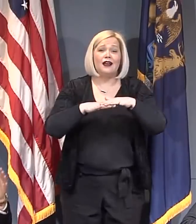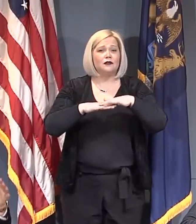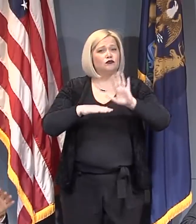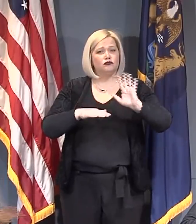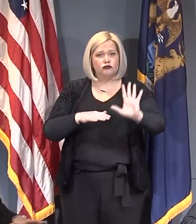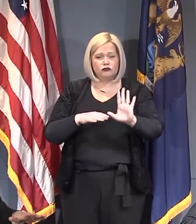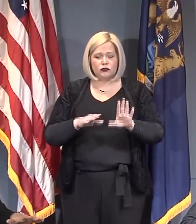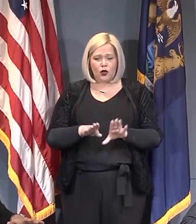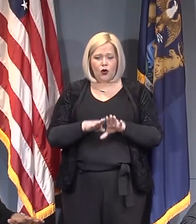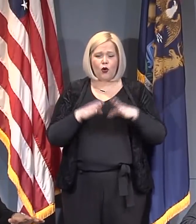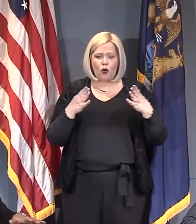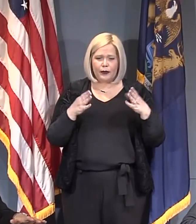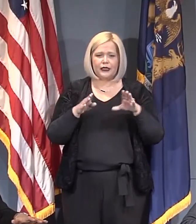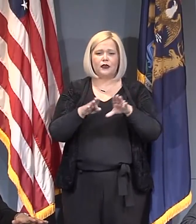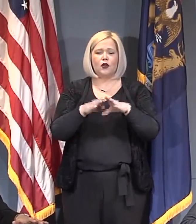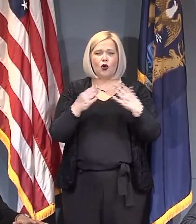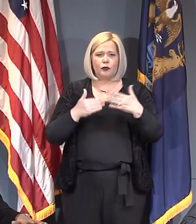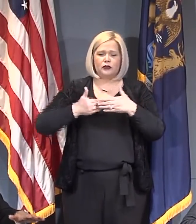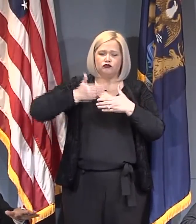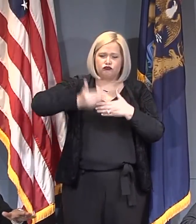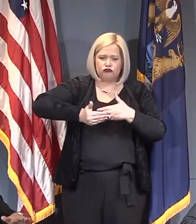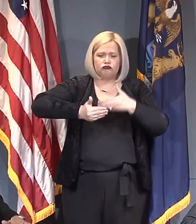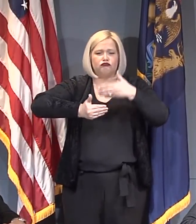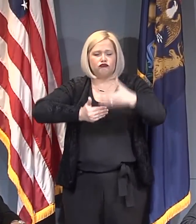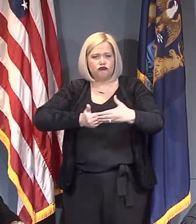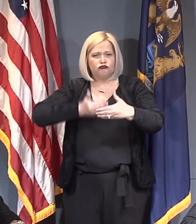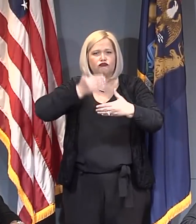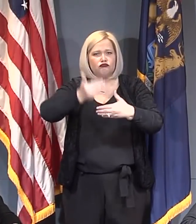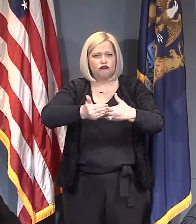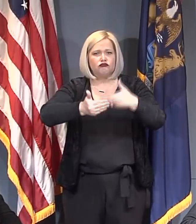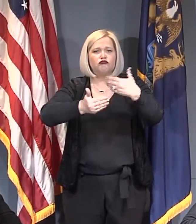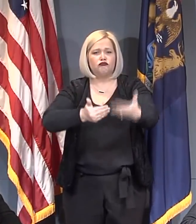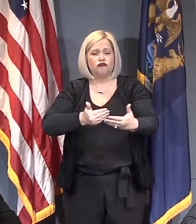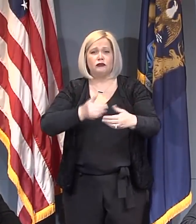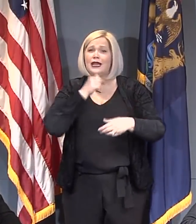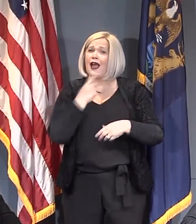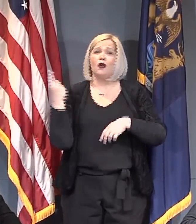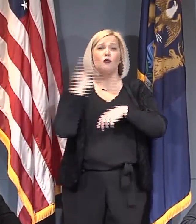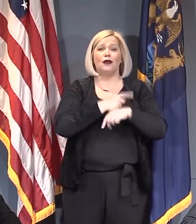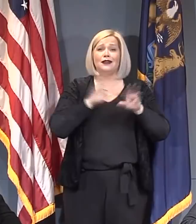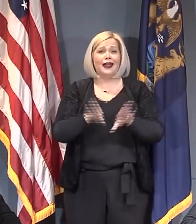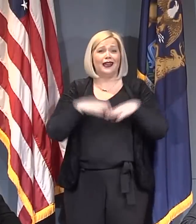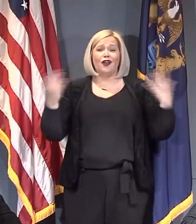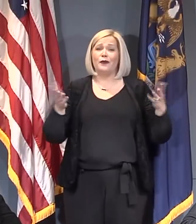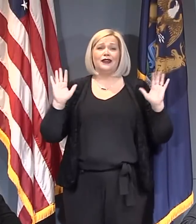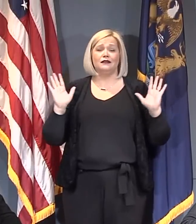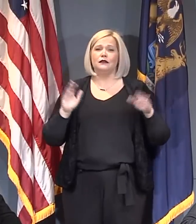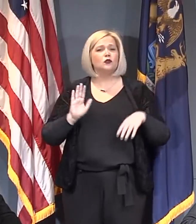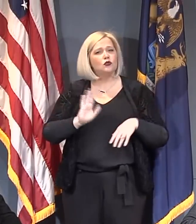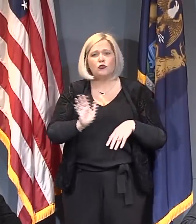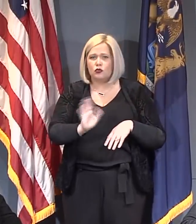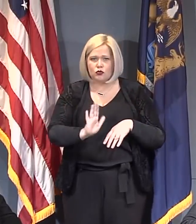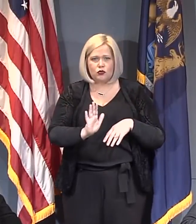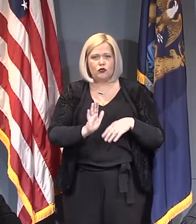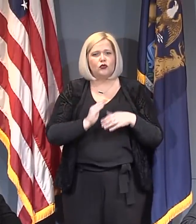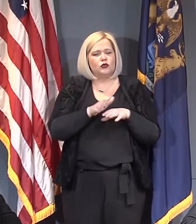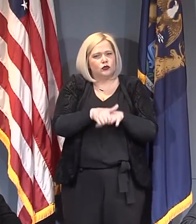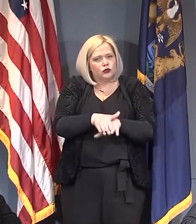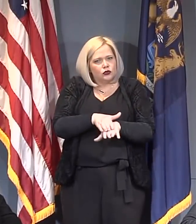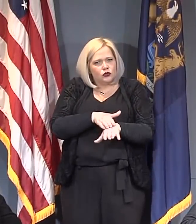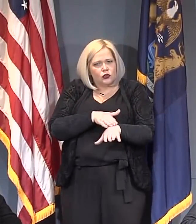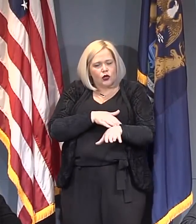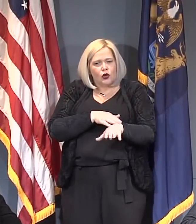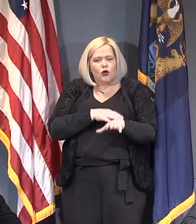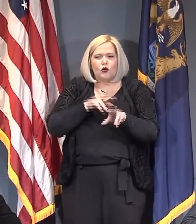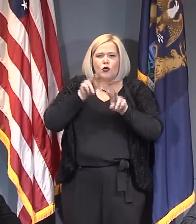use. It's not all going to happen one day. We're going to have to engage and assess. Is this working? Are we seeing a spike? Are we